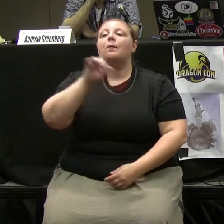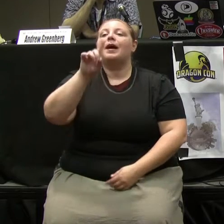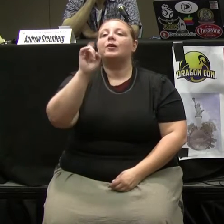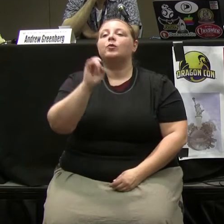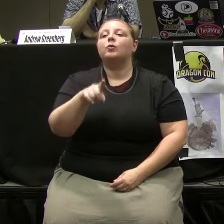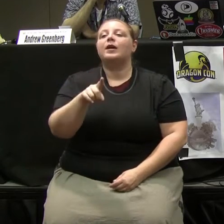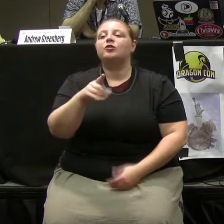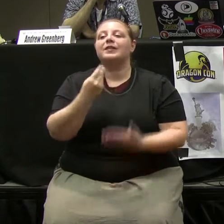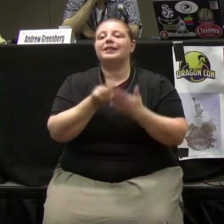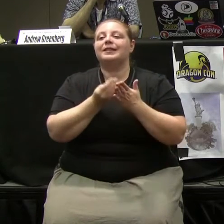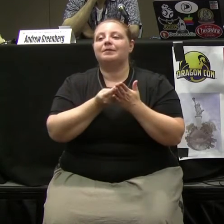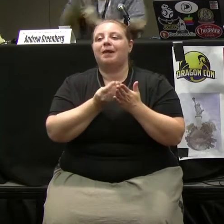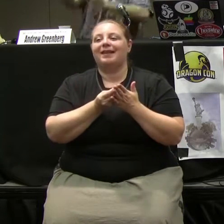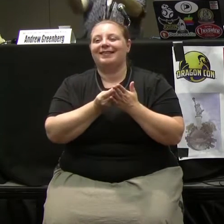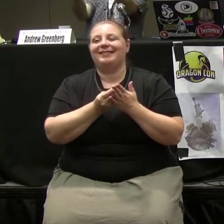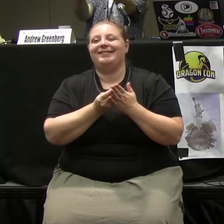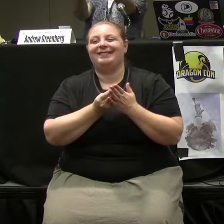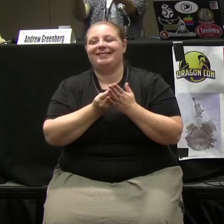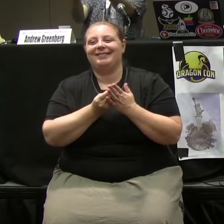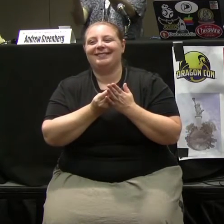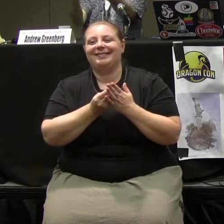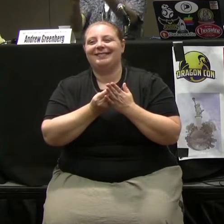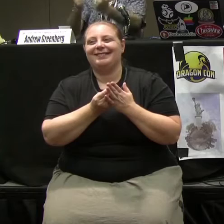is money.